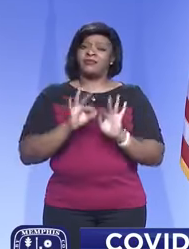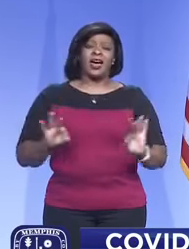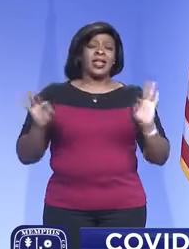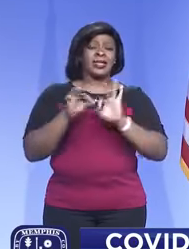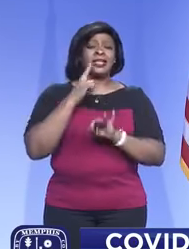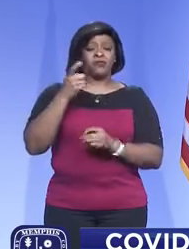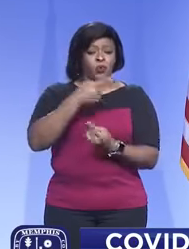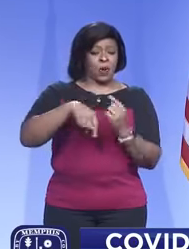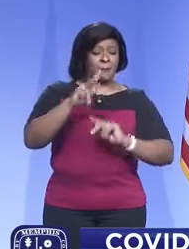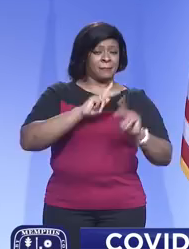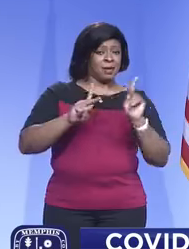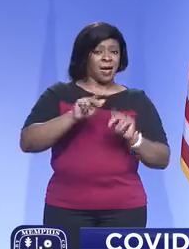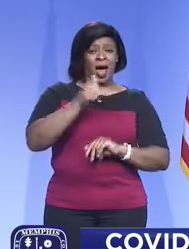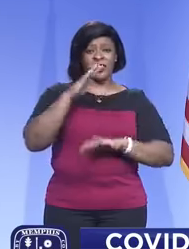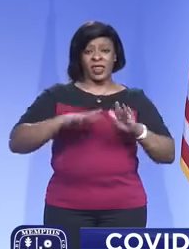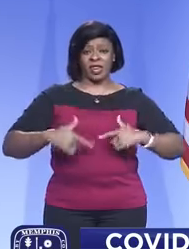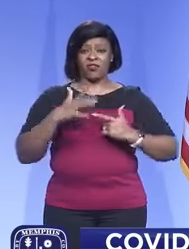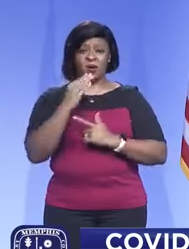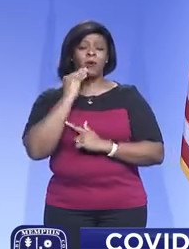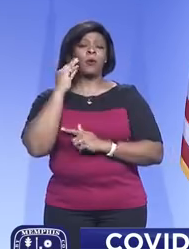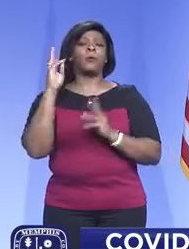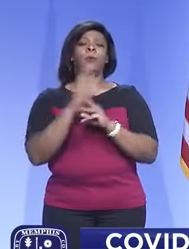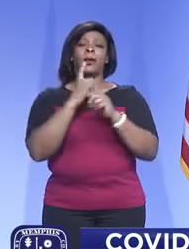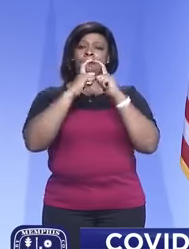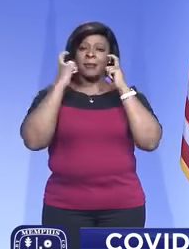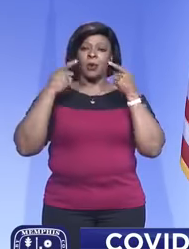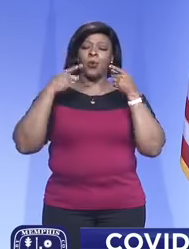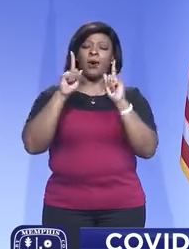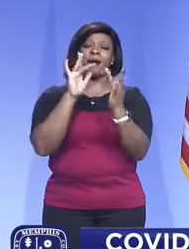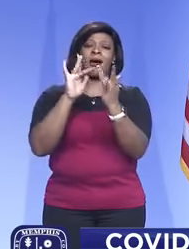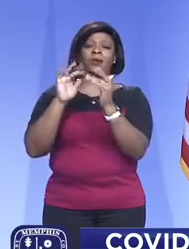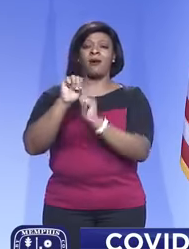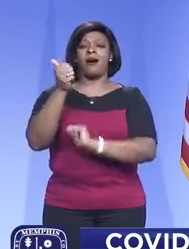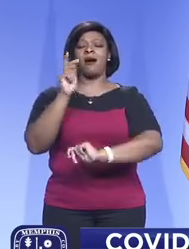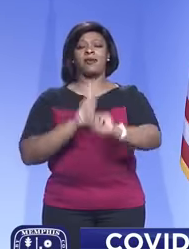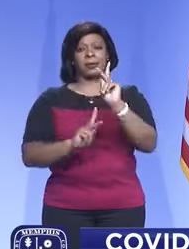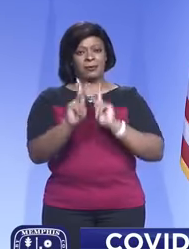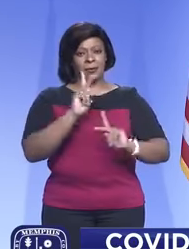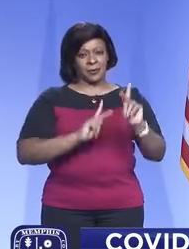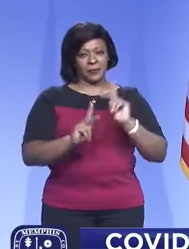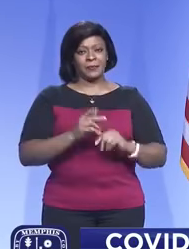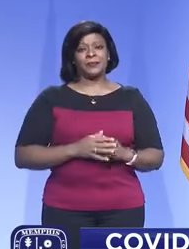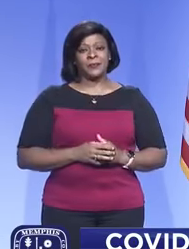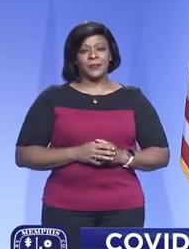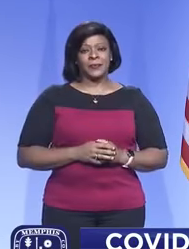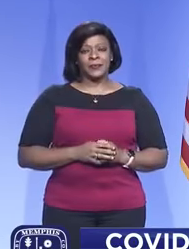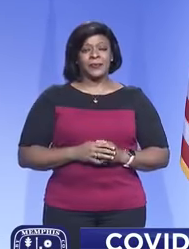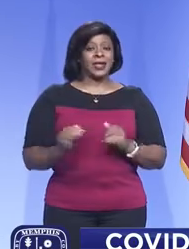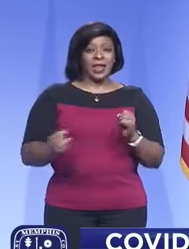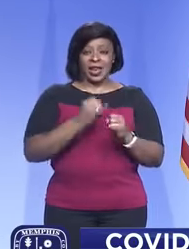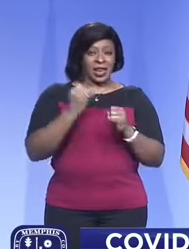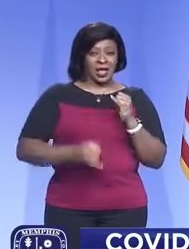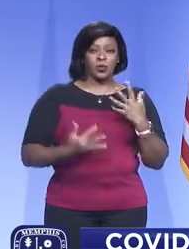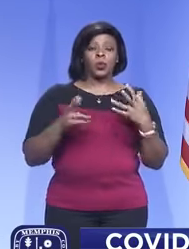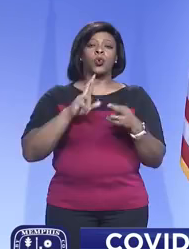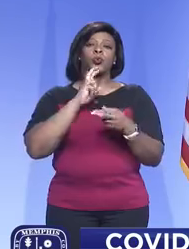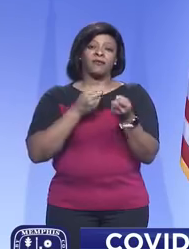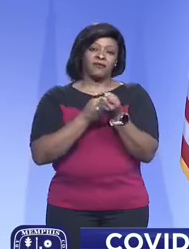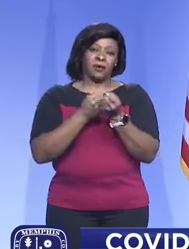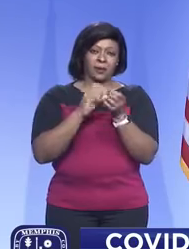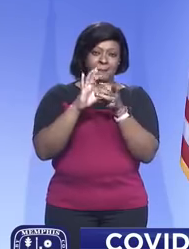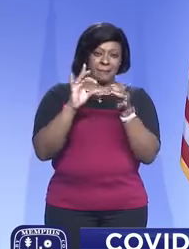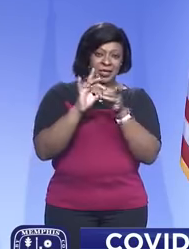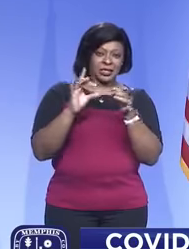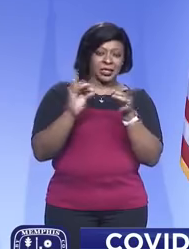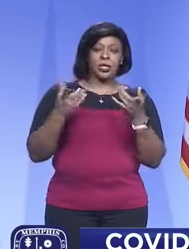around anyone outside your household, wear your mask while you're in contact with those individuals. And then lastly, I'm going to reinforce the